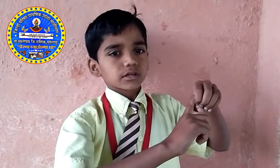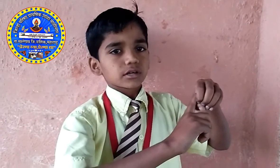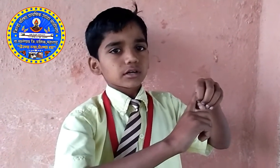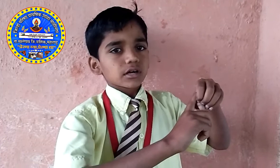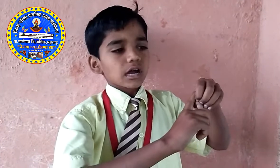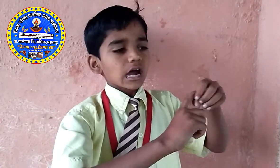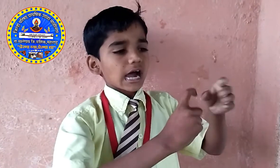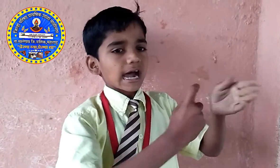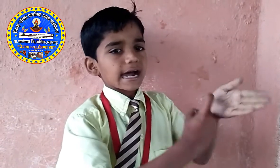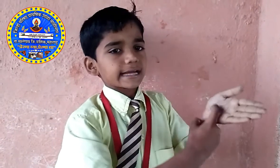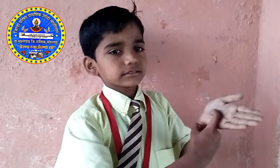R.